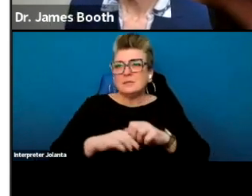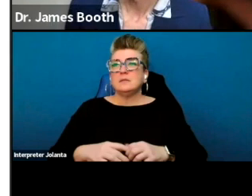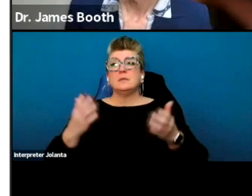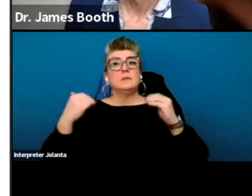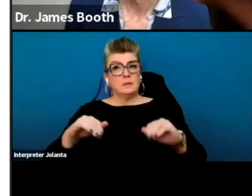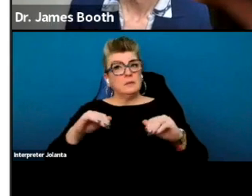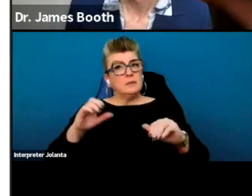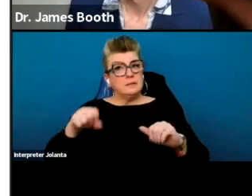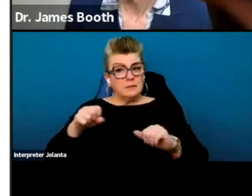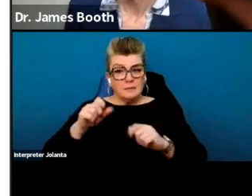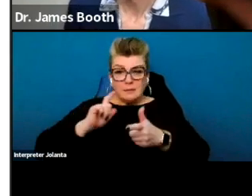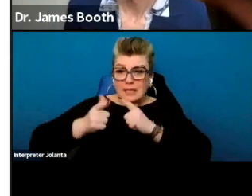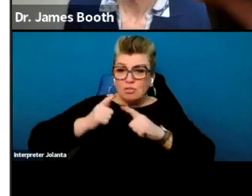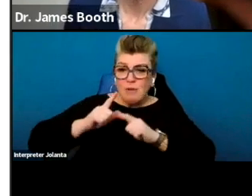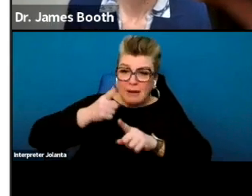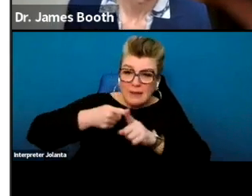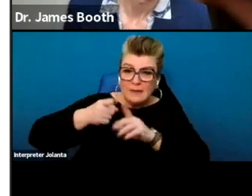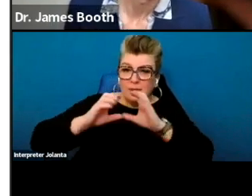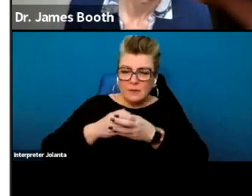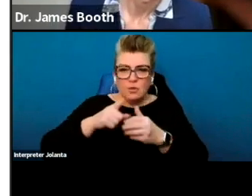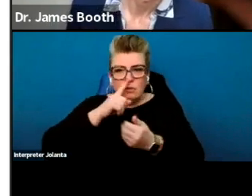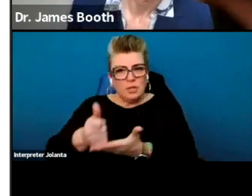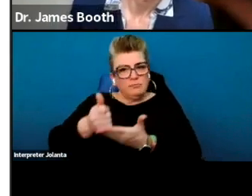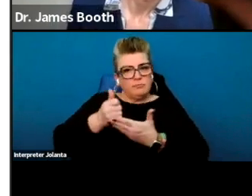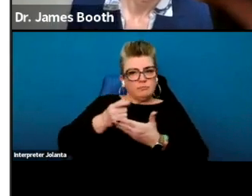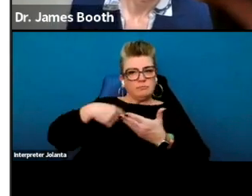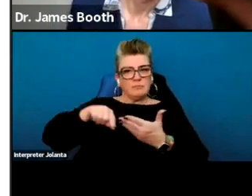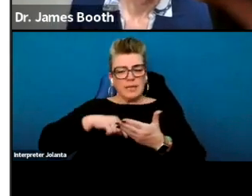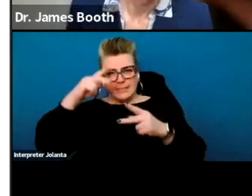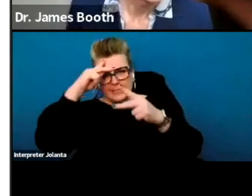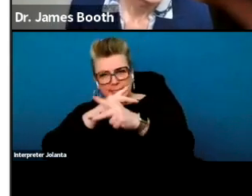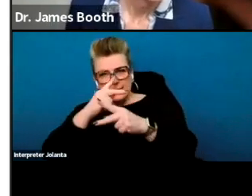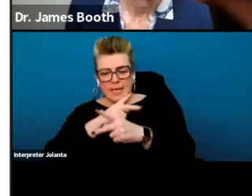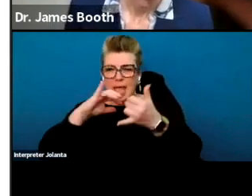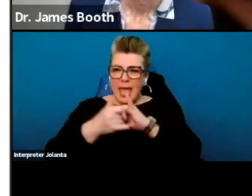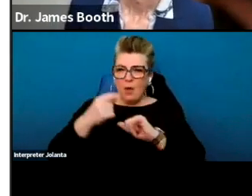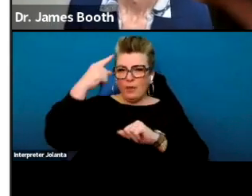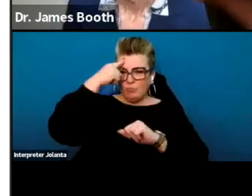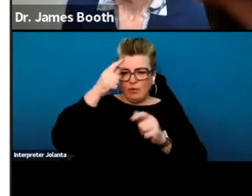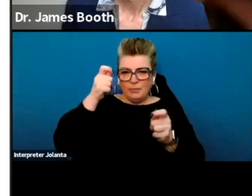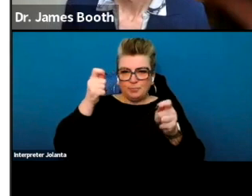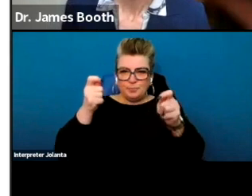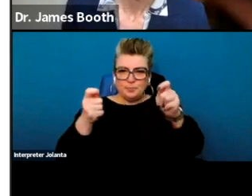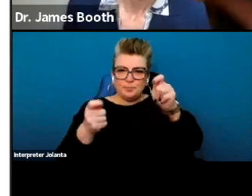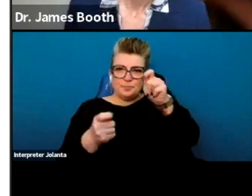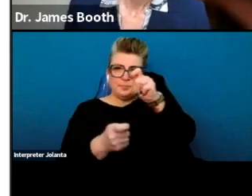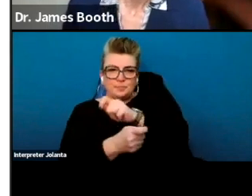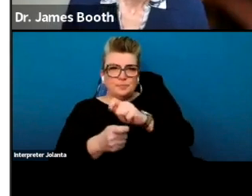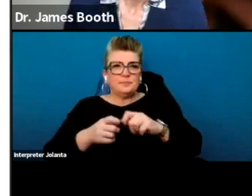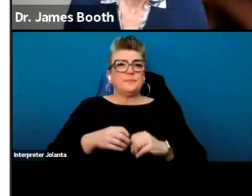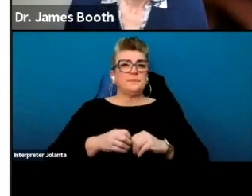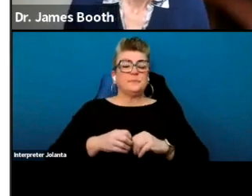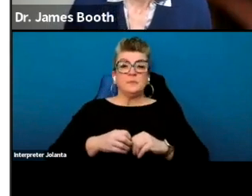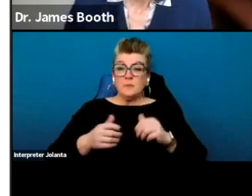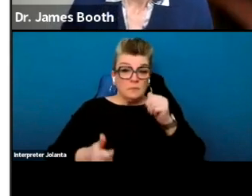language acquisition. It's been very fruitful for us for thinking about how the brain changes over time. The bulk of the presentation